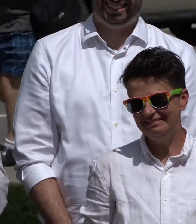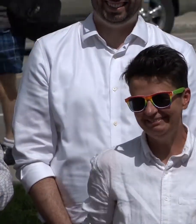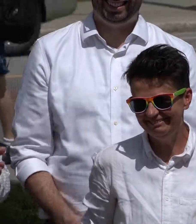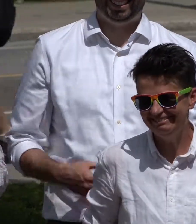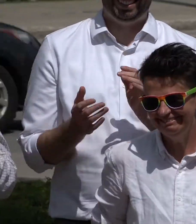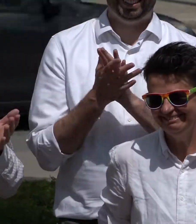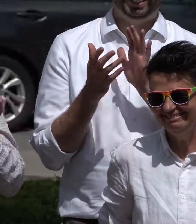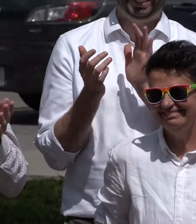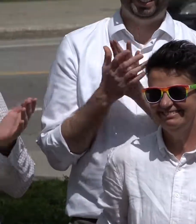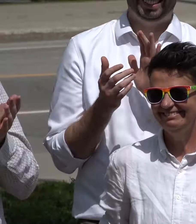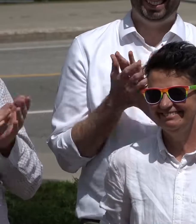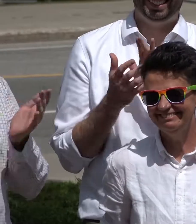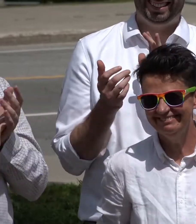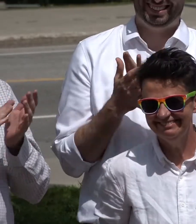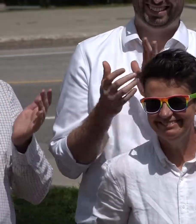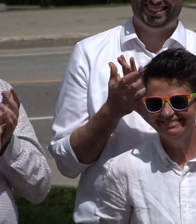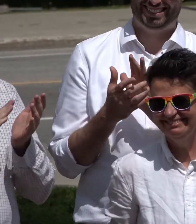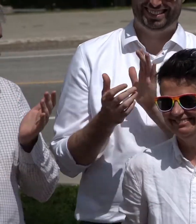McKenney.